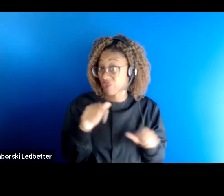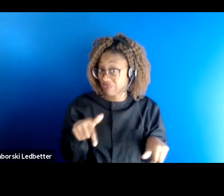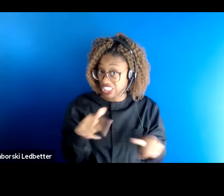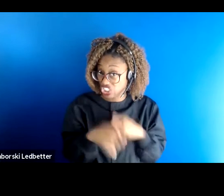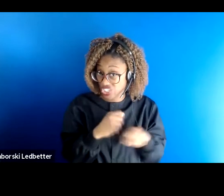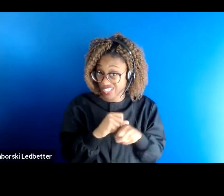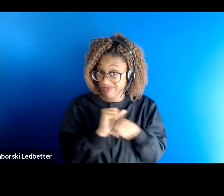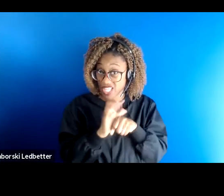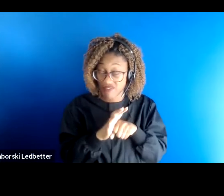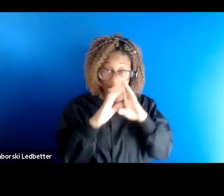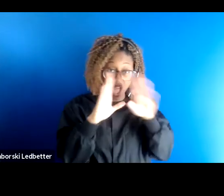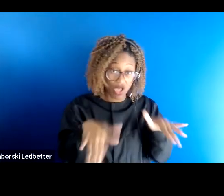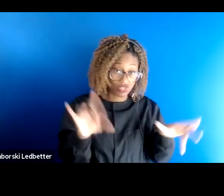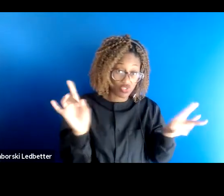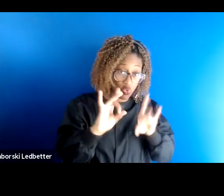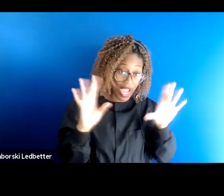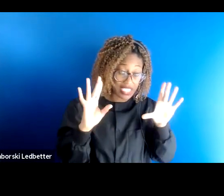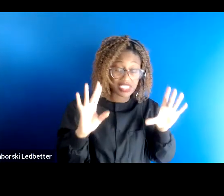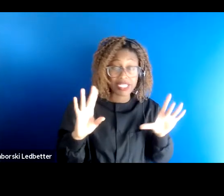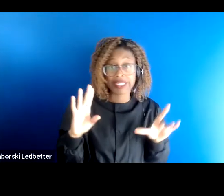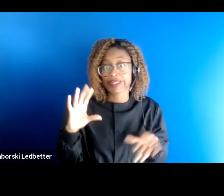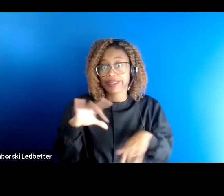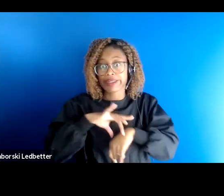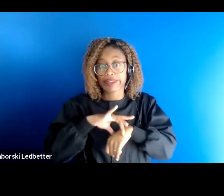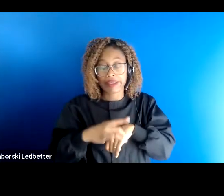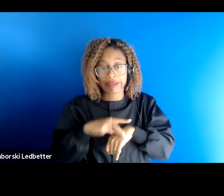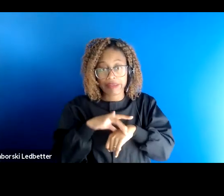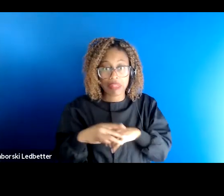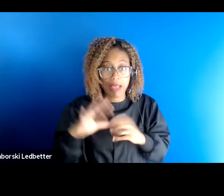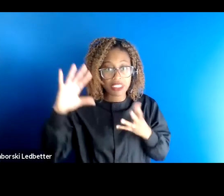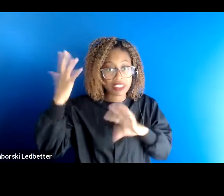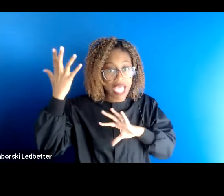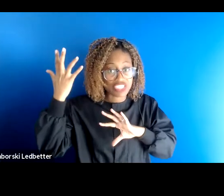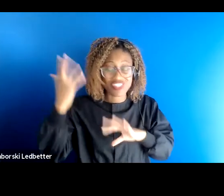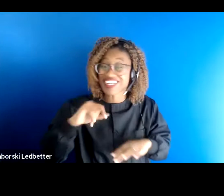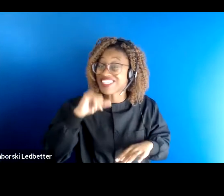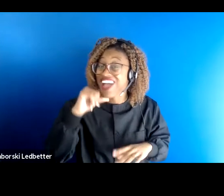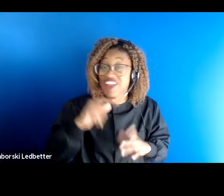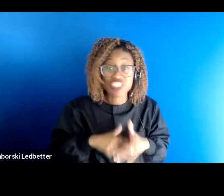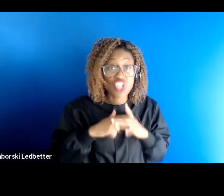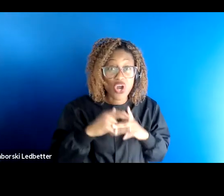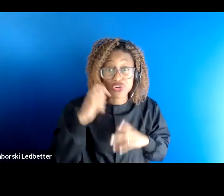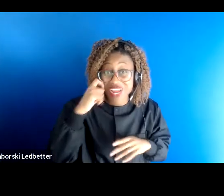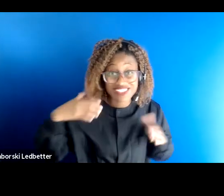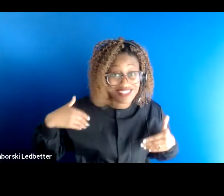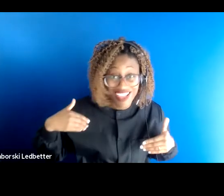crisis, in terms of the climate disaster, and we haven't even gotten to race yet,